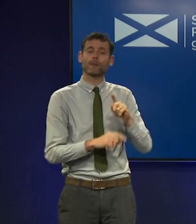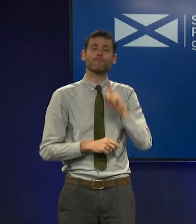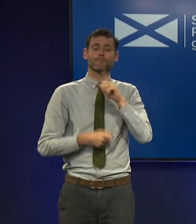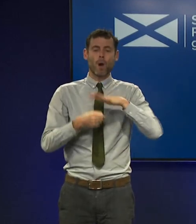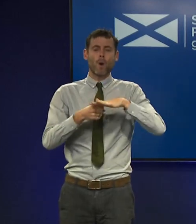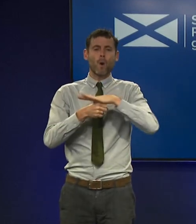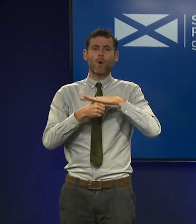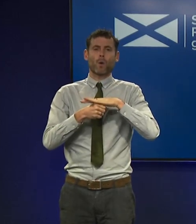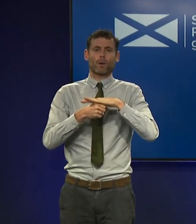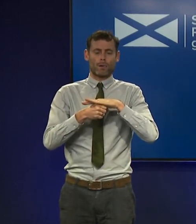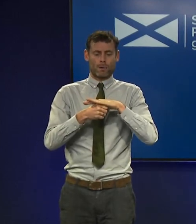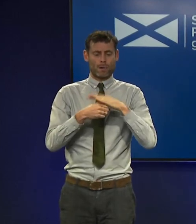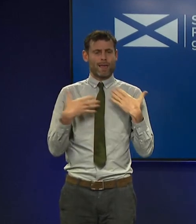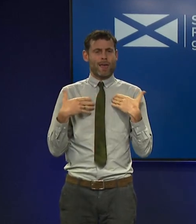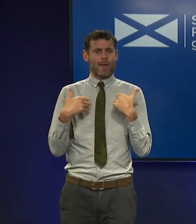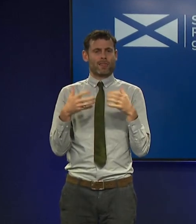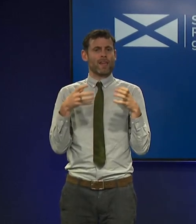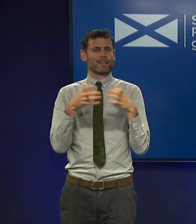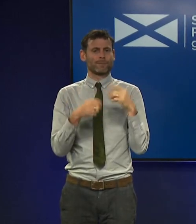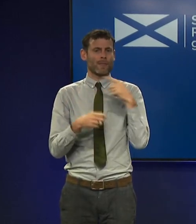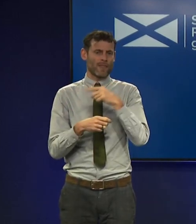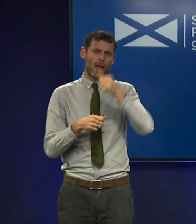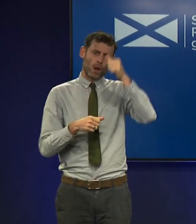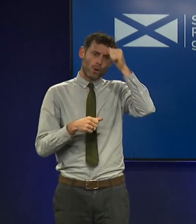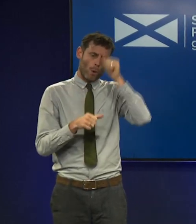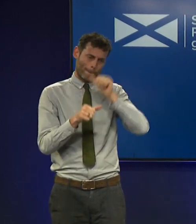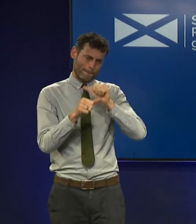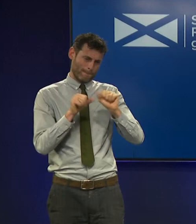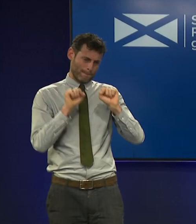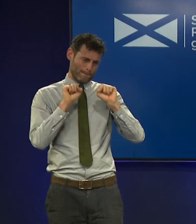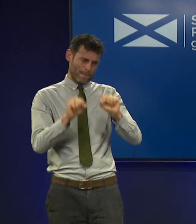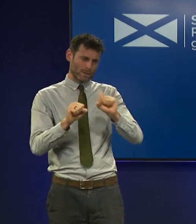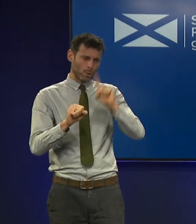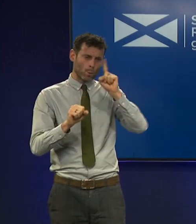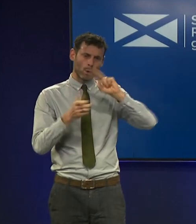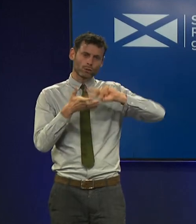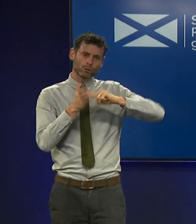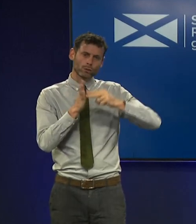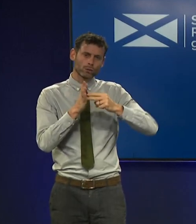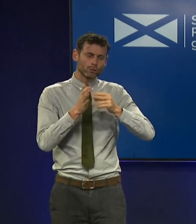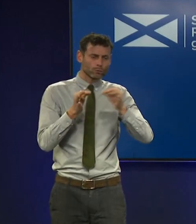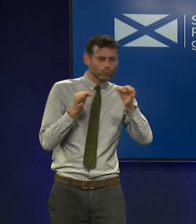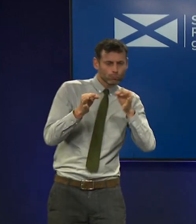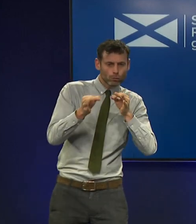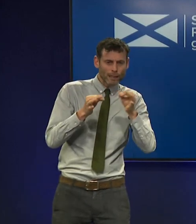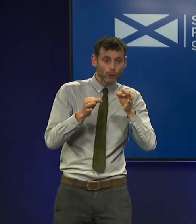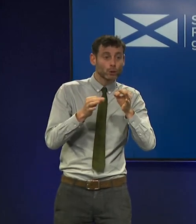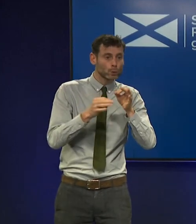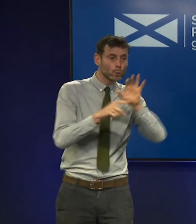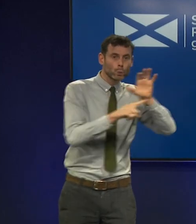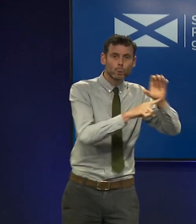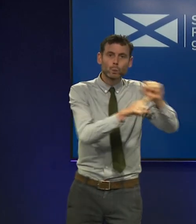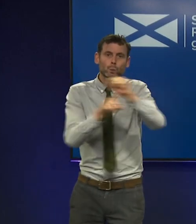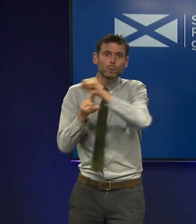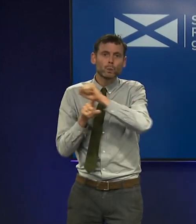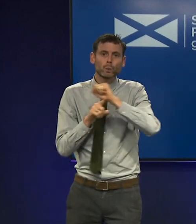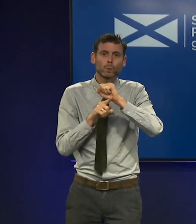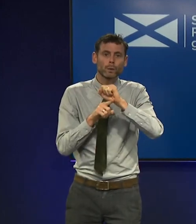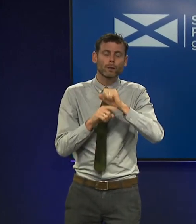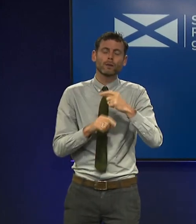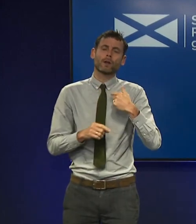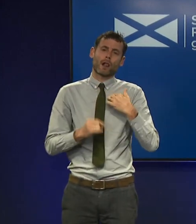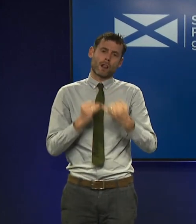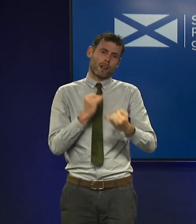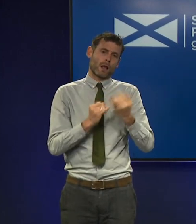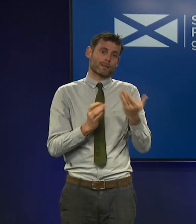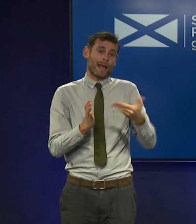best placed to decide exactly on a tactical and targeted basis how to make use of that. Final point I would make is